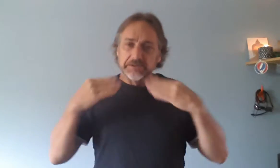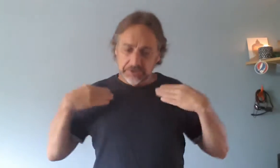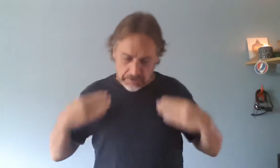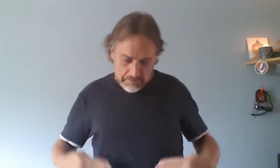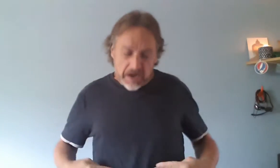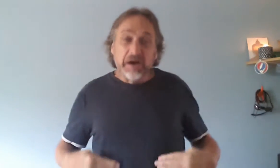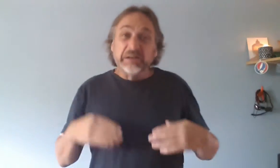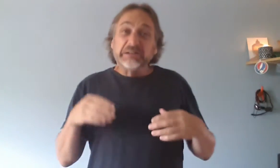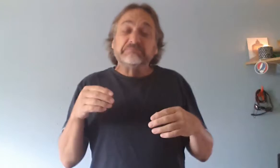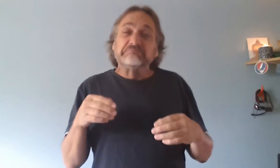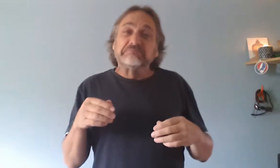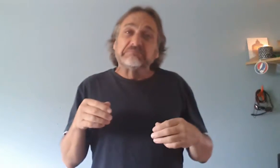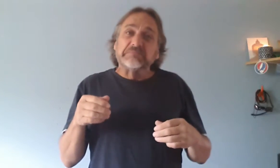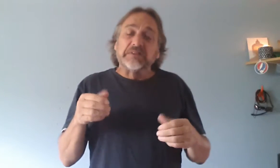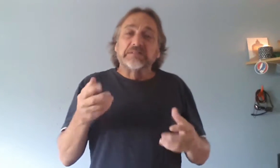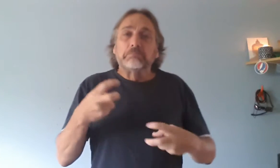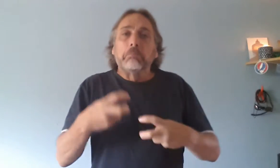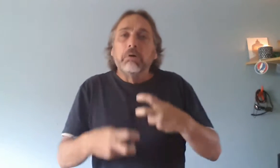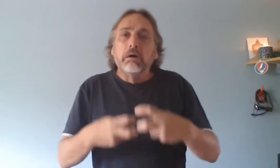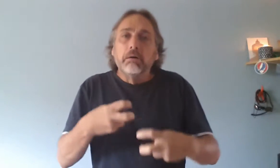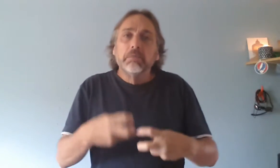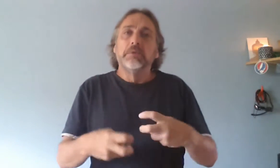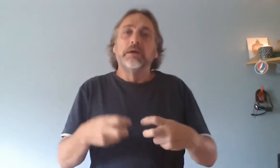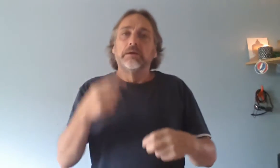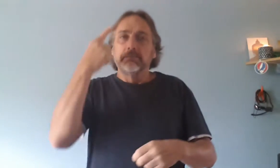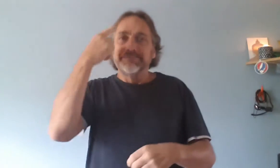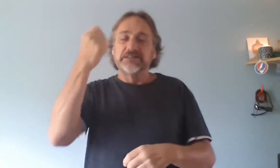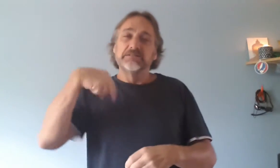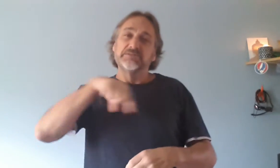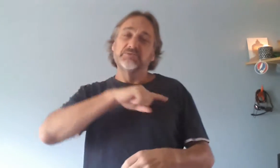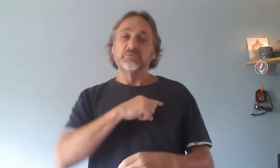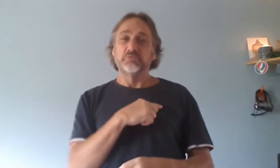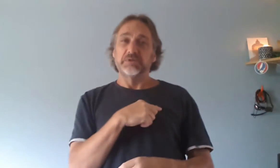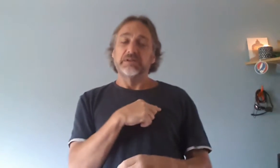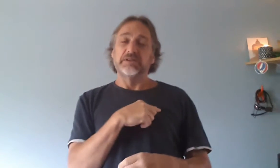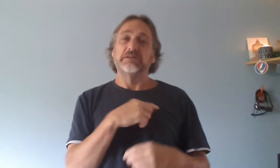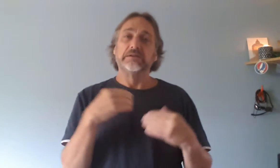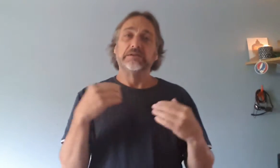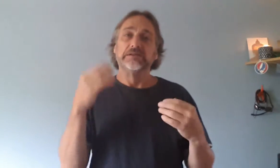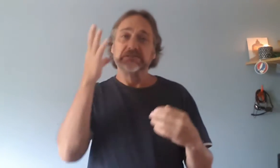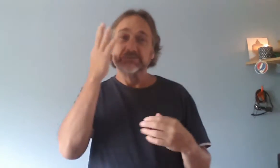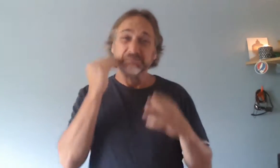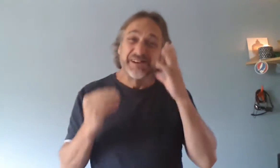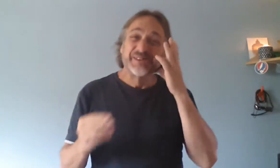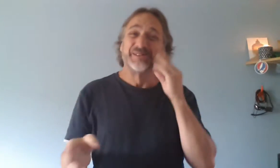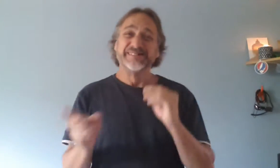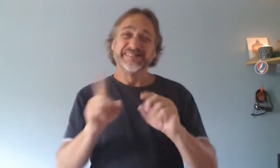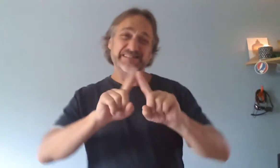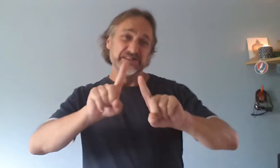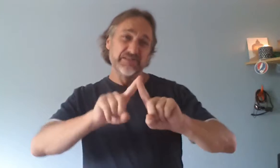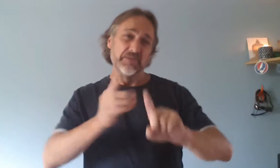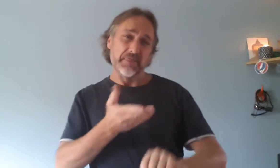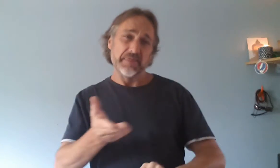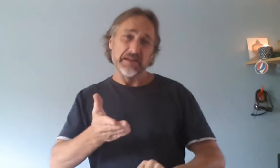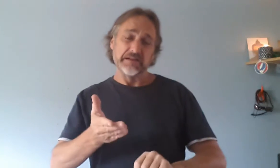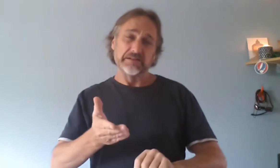or another, or things that can happen to the body. And as long as we have this capacity for